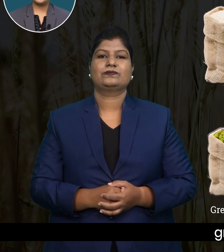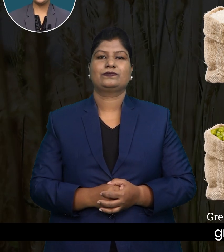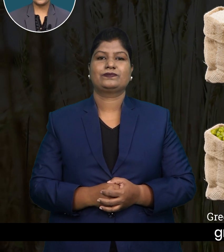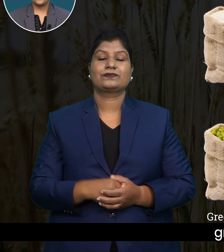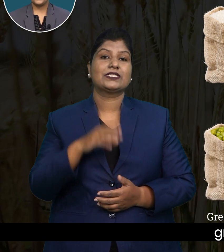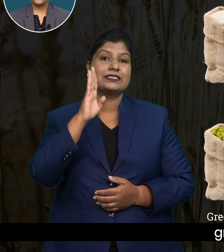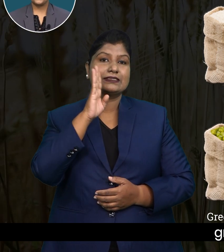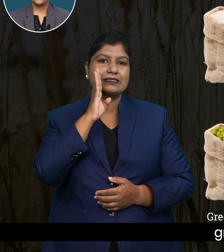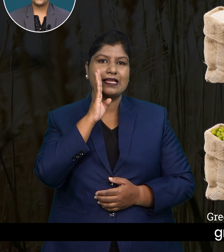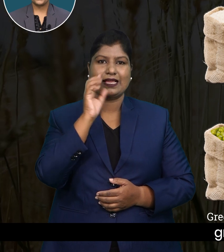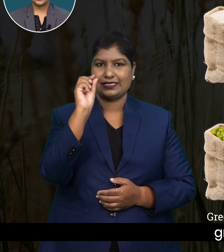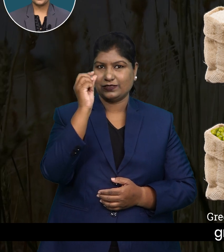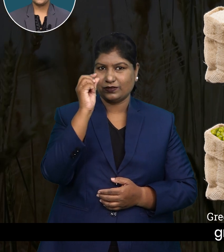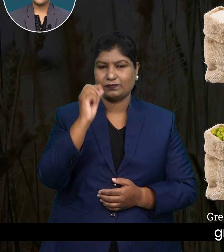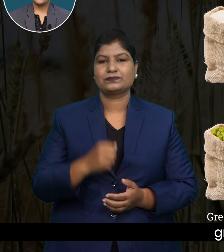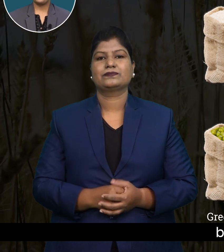green gram,